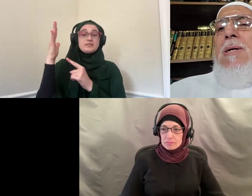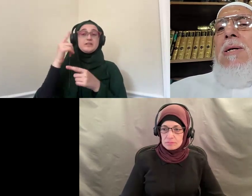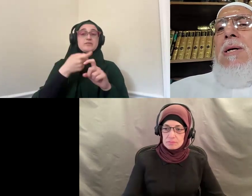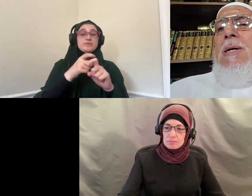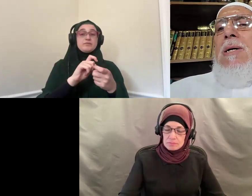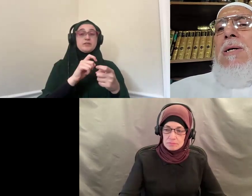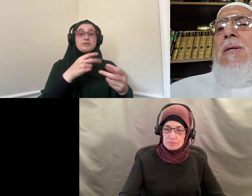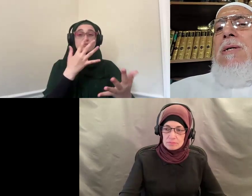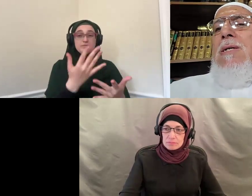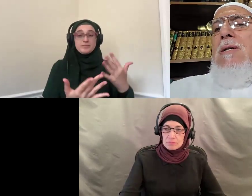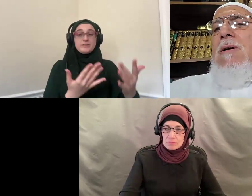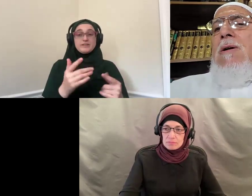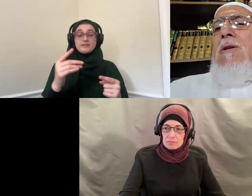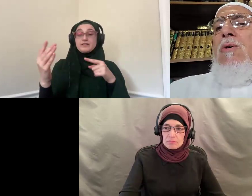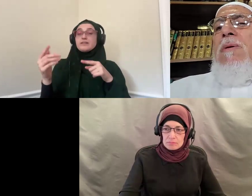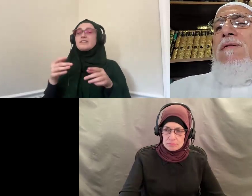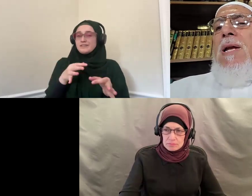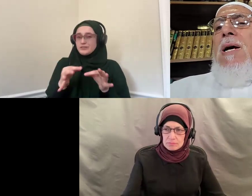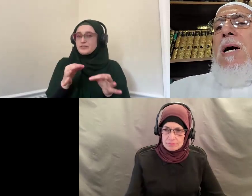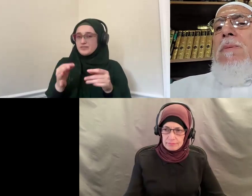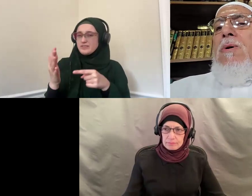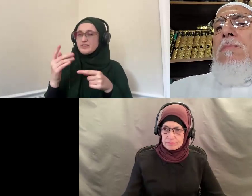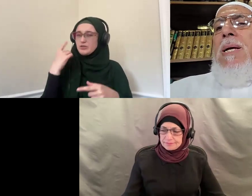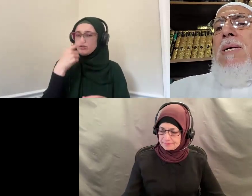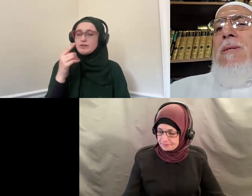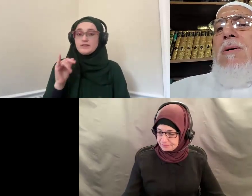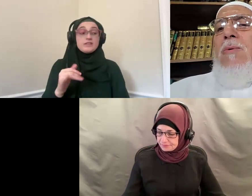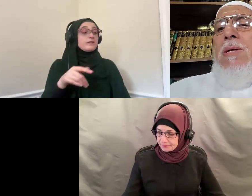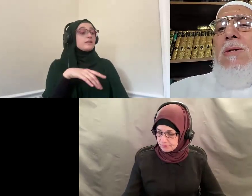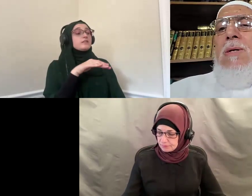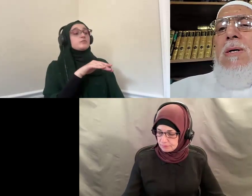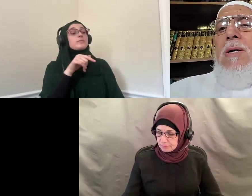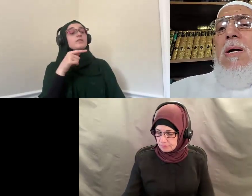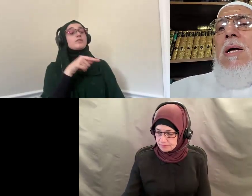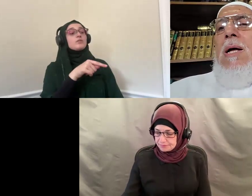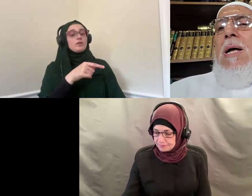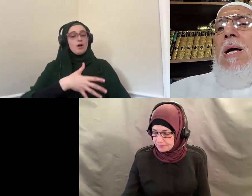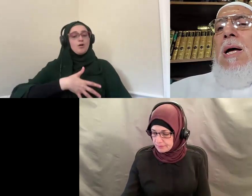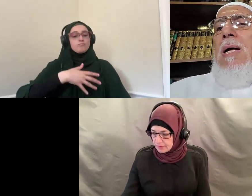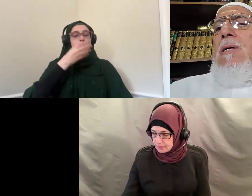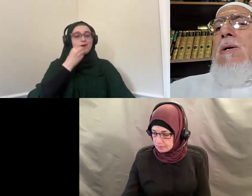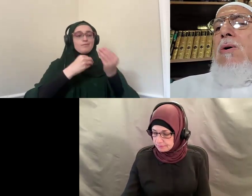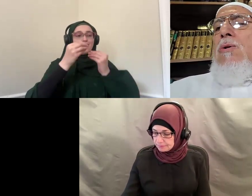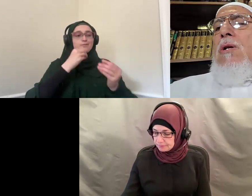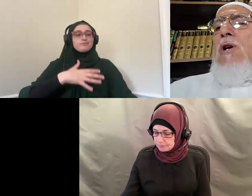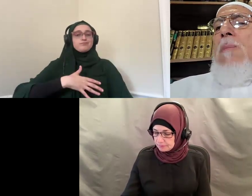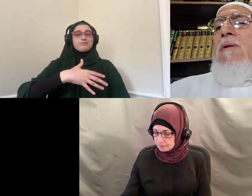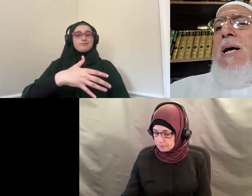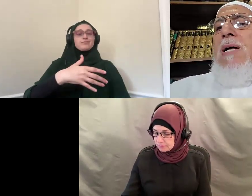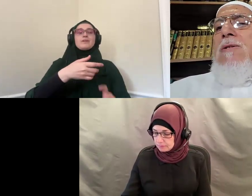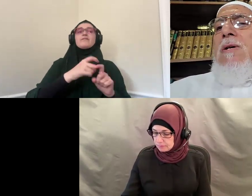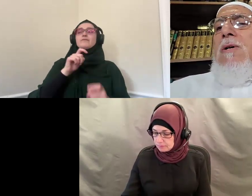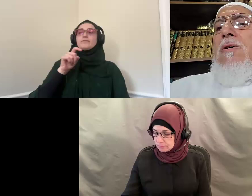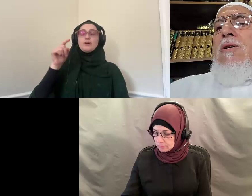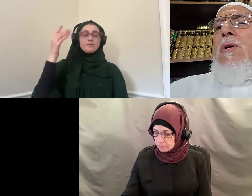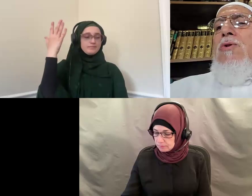like. It says, you will be filling up your bellies with it, and on the top of